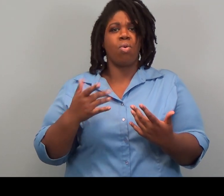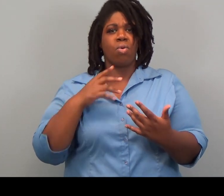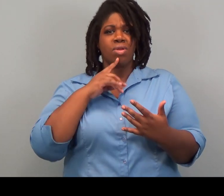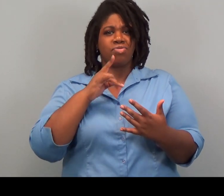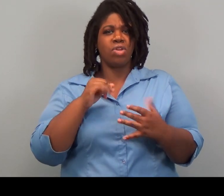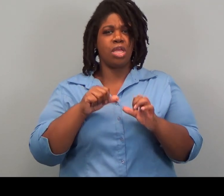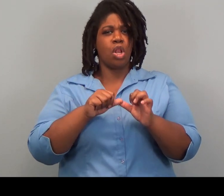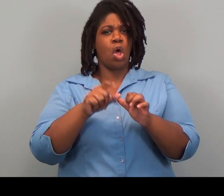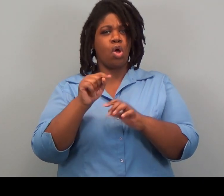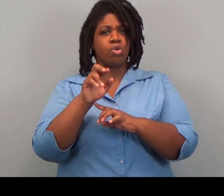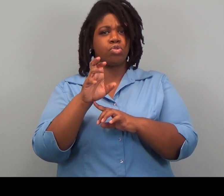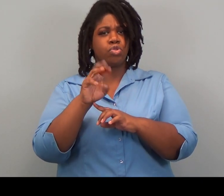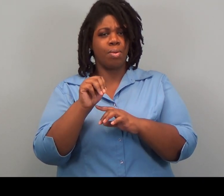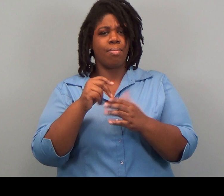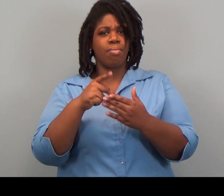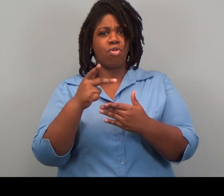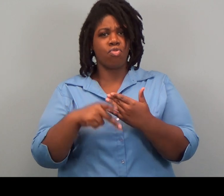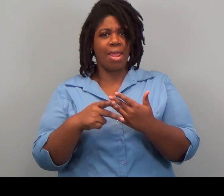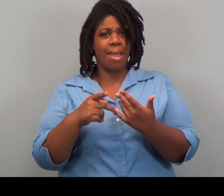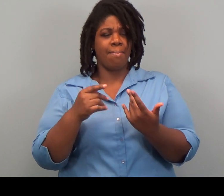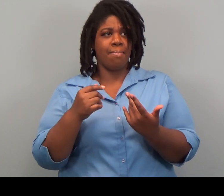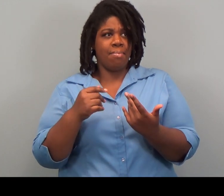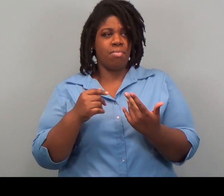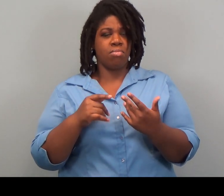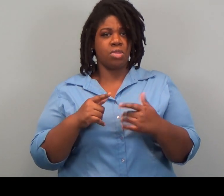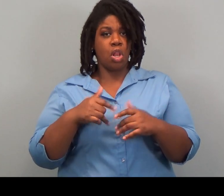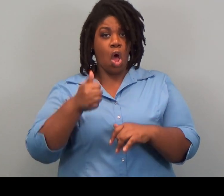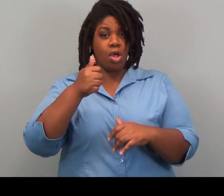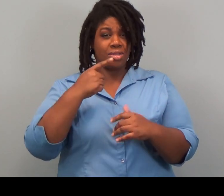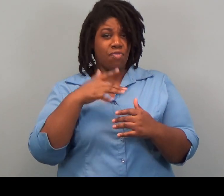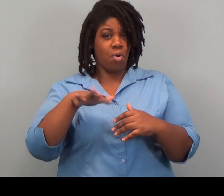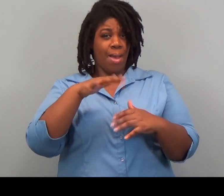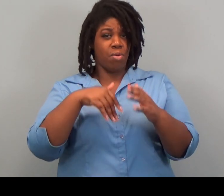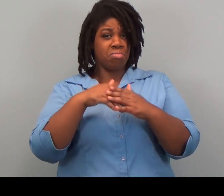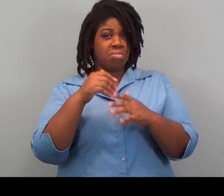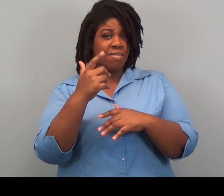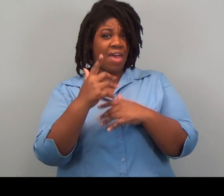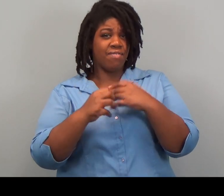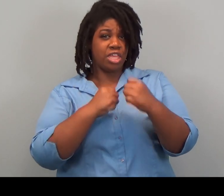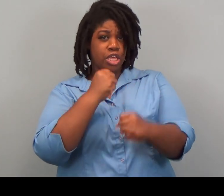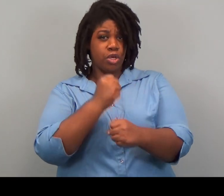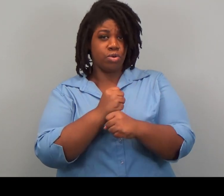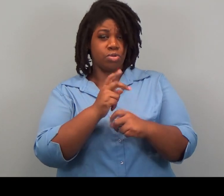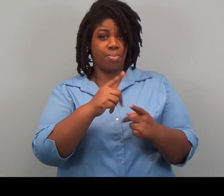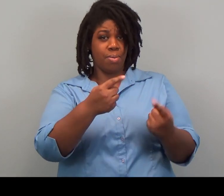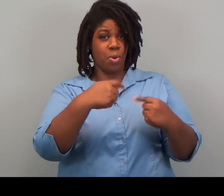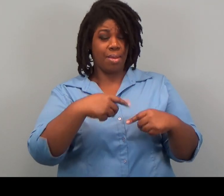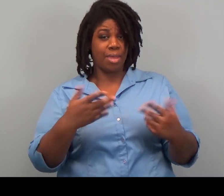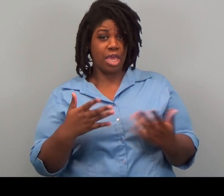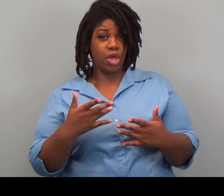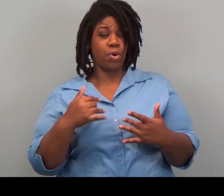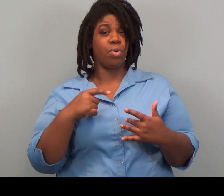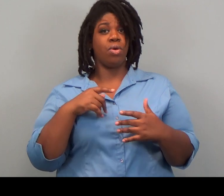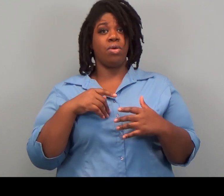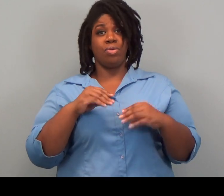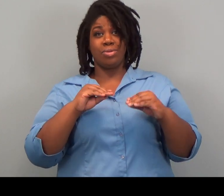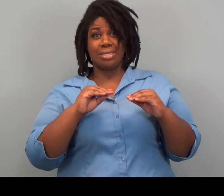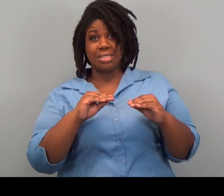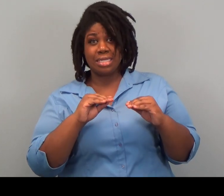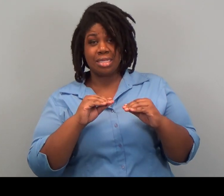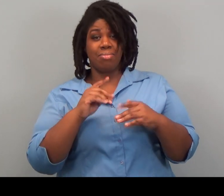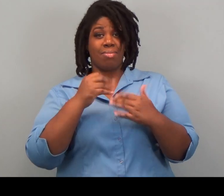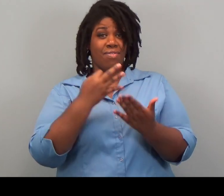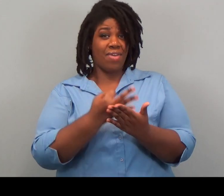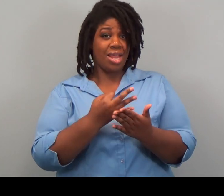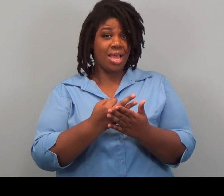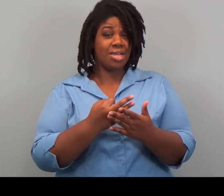typically is about 5 years. So folks come to us, we do some financial coaching, and the model of